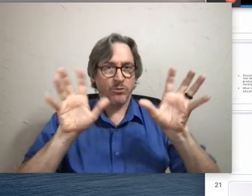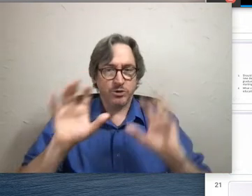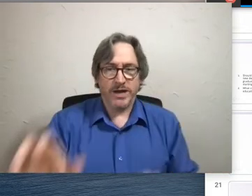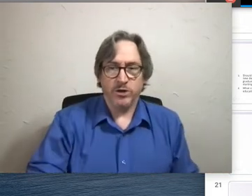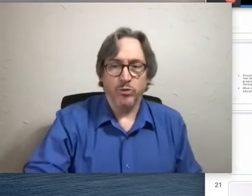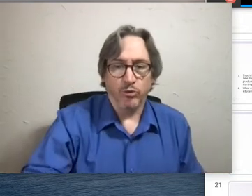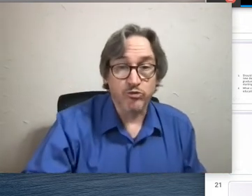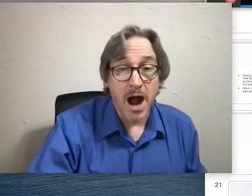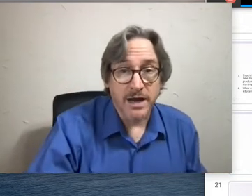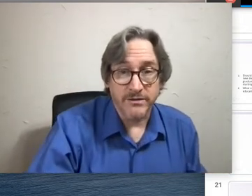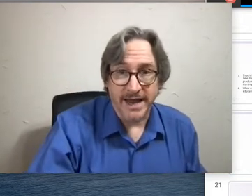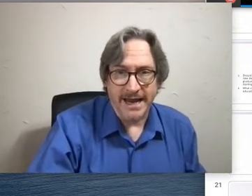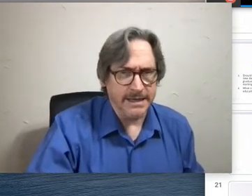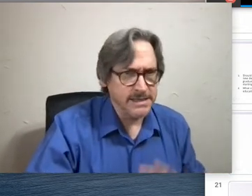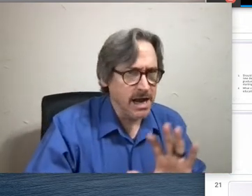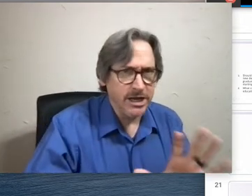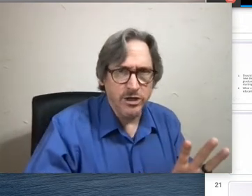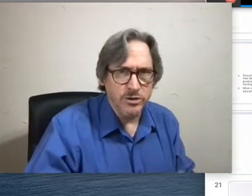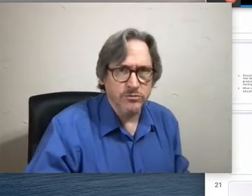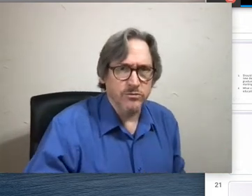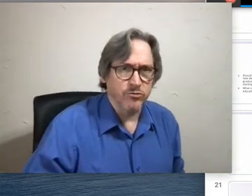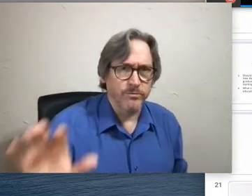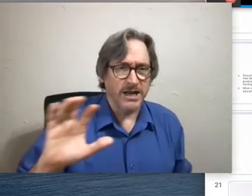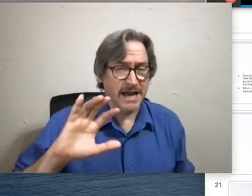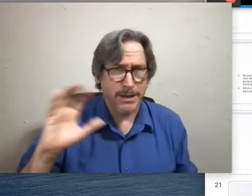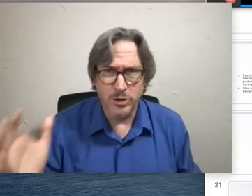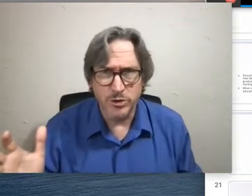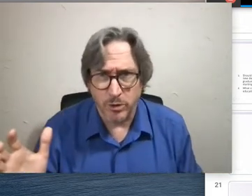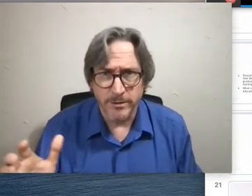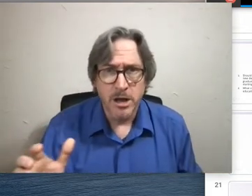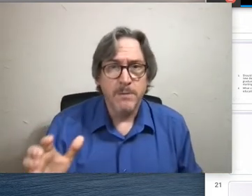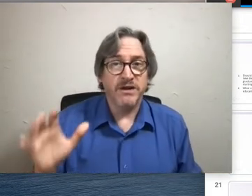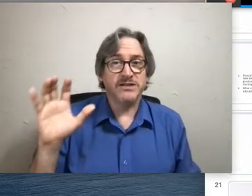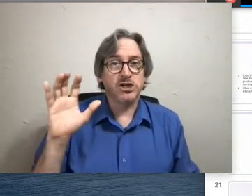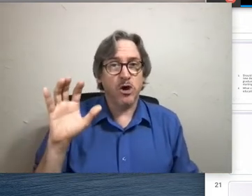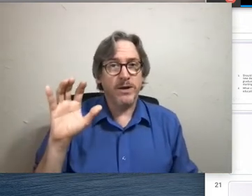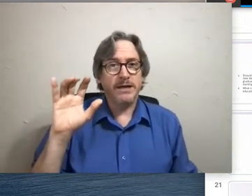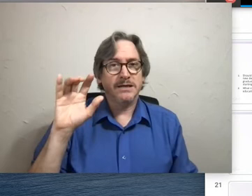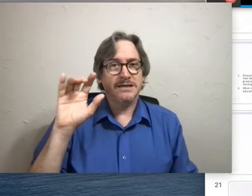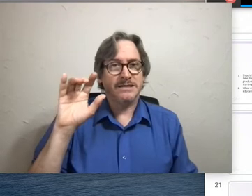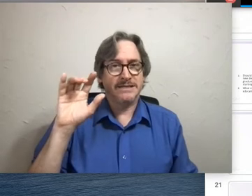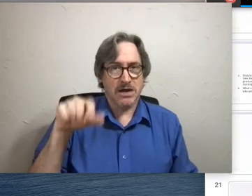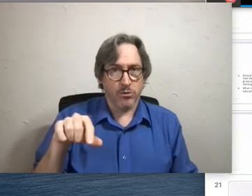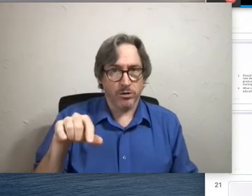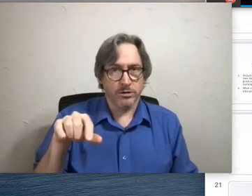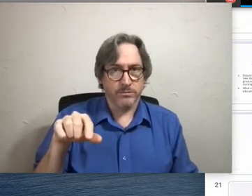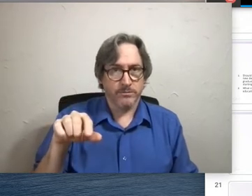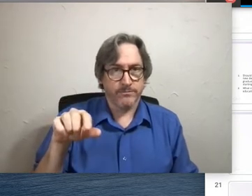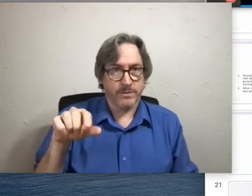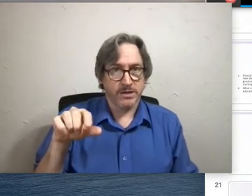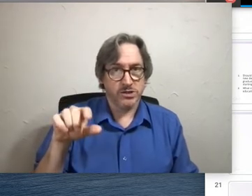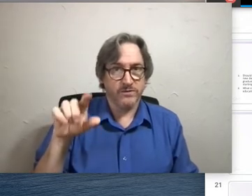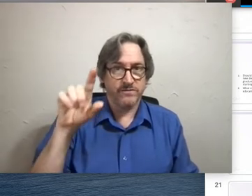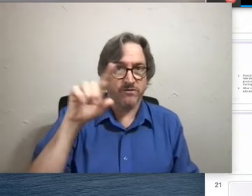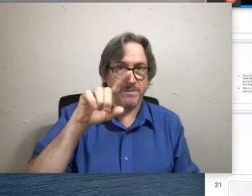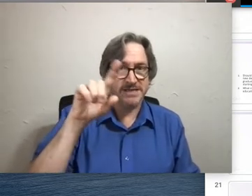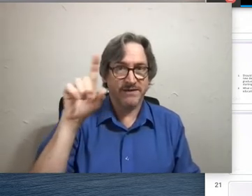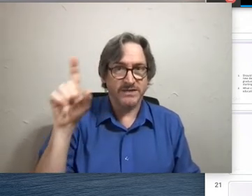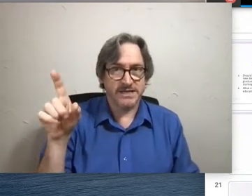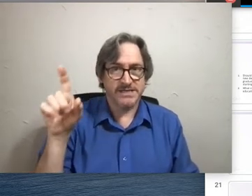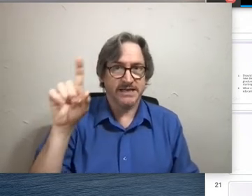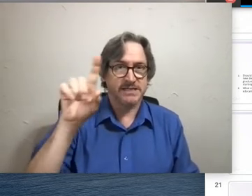depends on which way you rock the hand. It's not a huge one, but if it's going downward, so